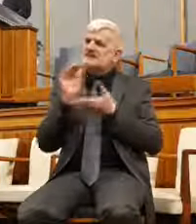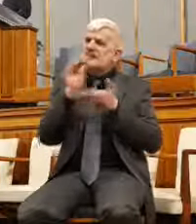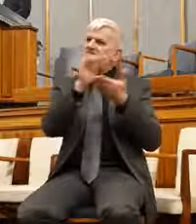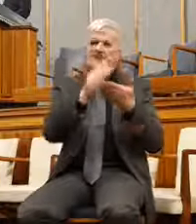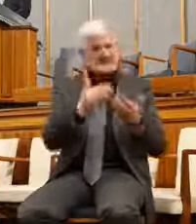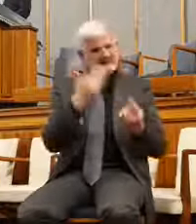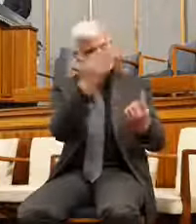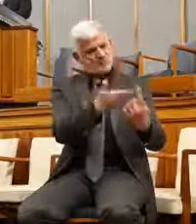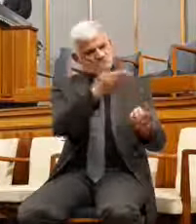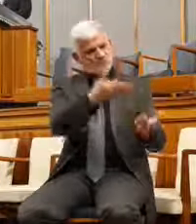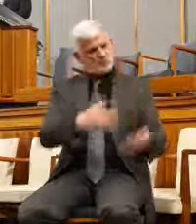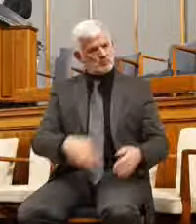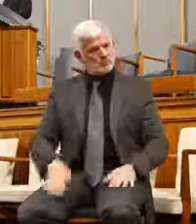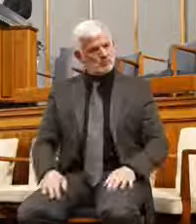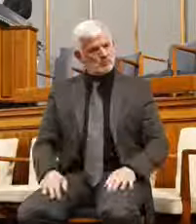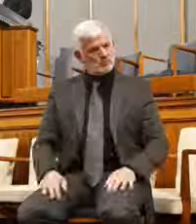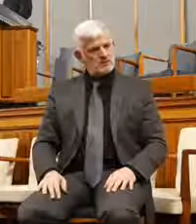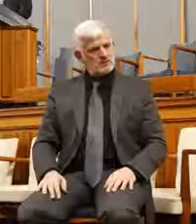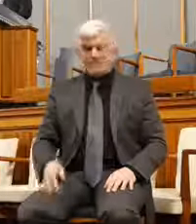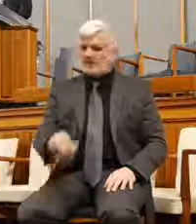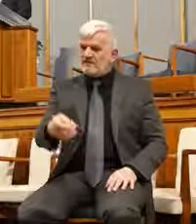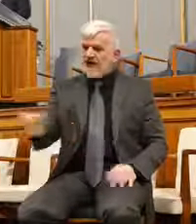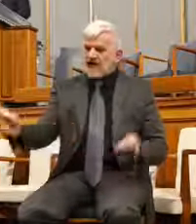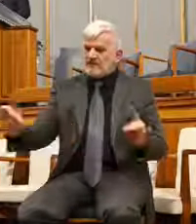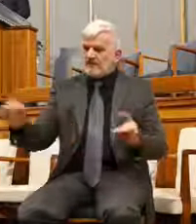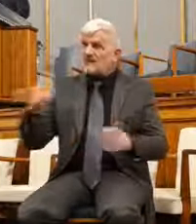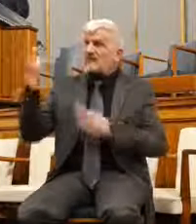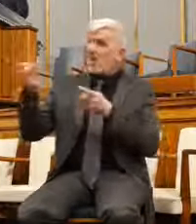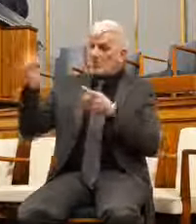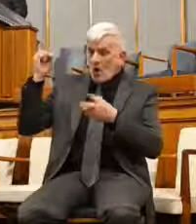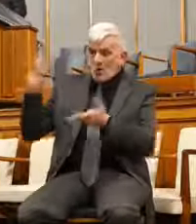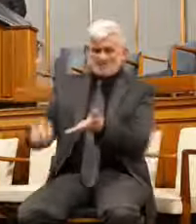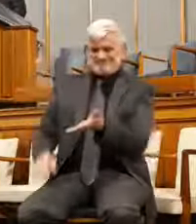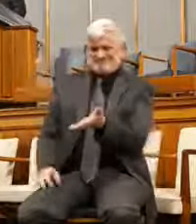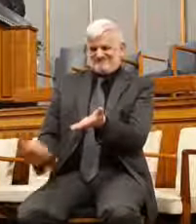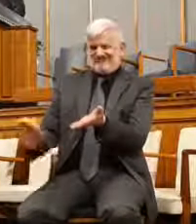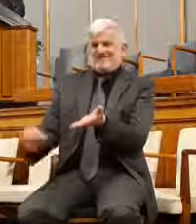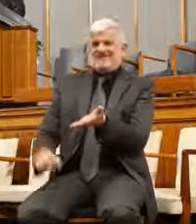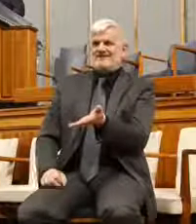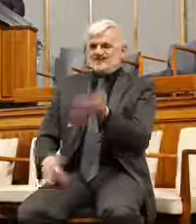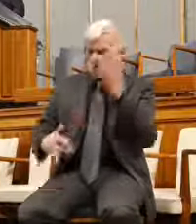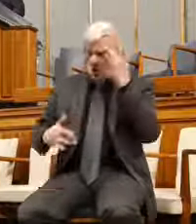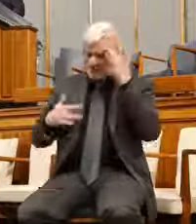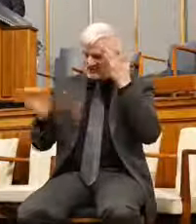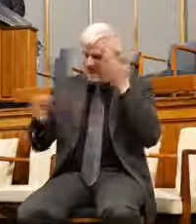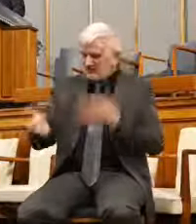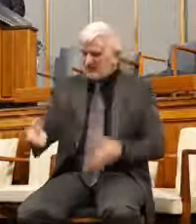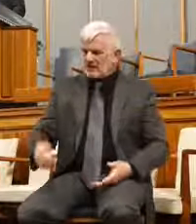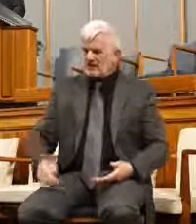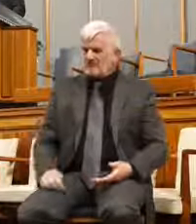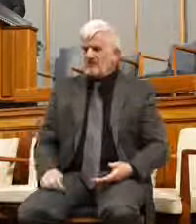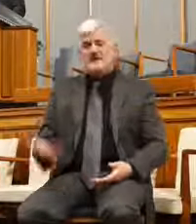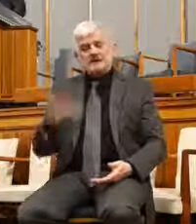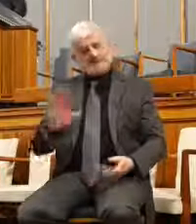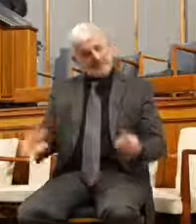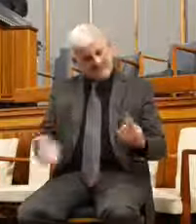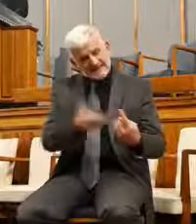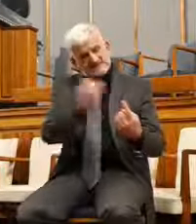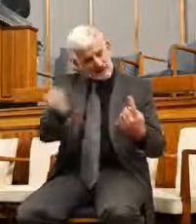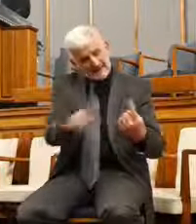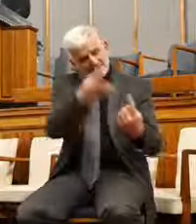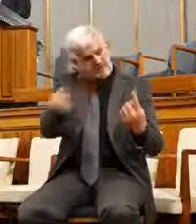have an instinct for God. They don't have a moral consciousness. I've given you so much, and I've